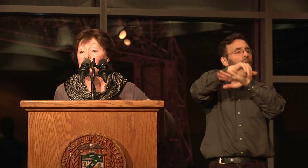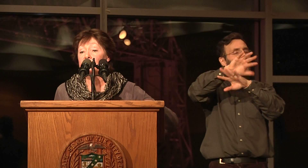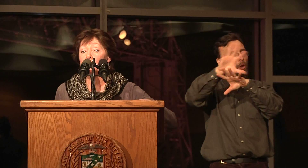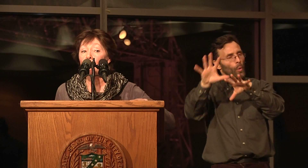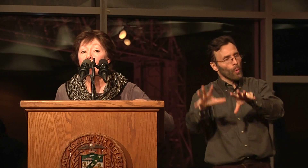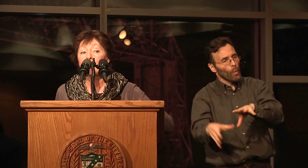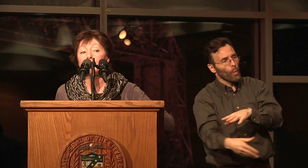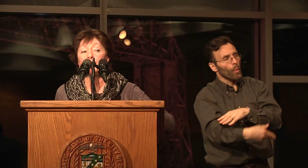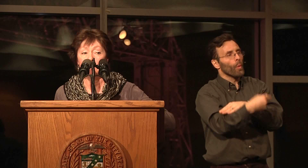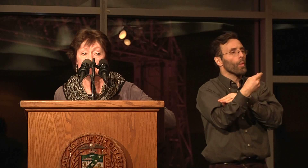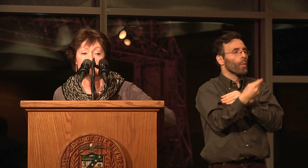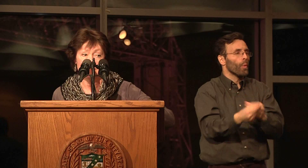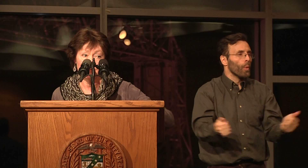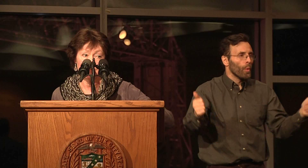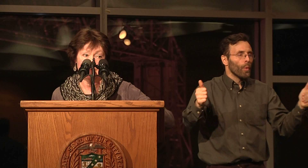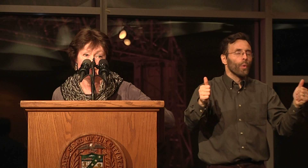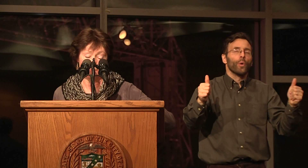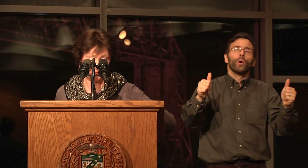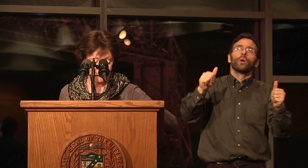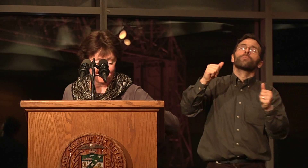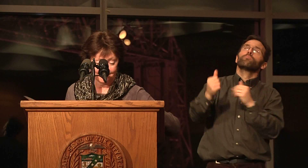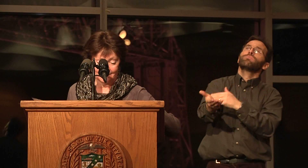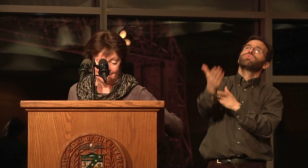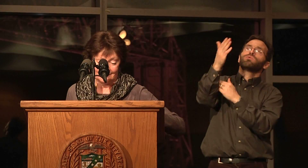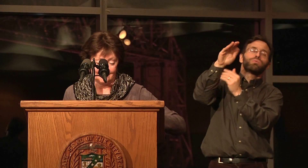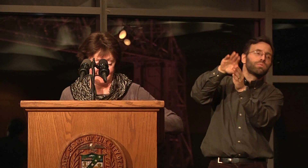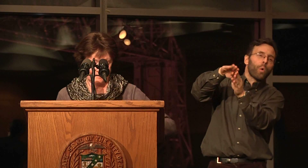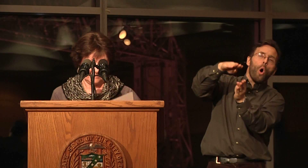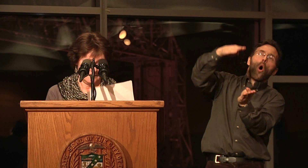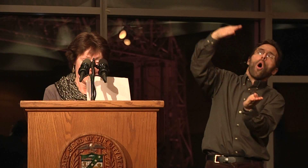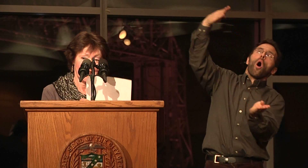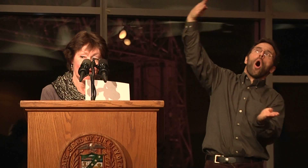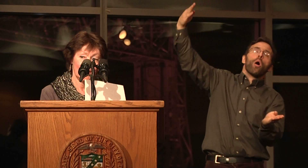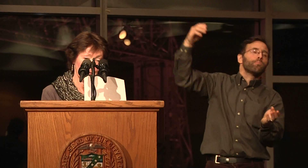Morning opens wide upon its hinges.